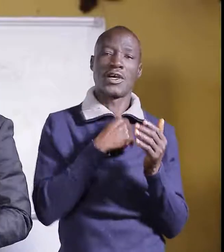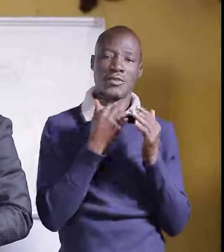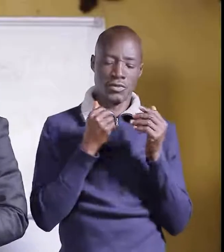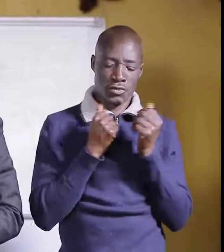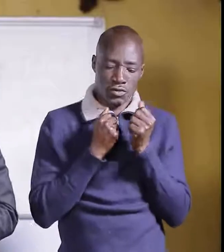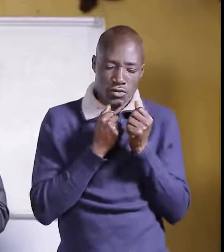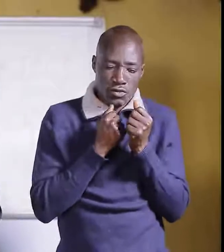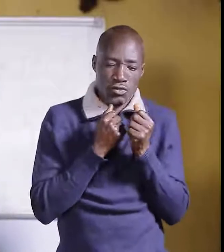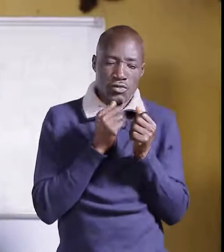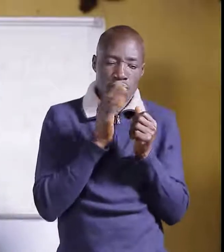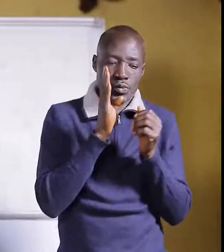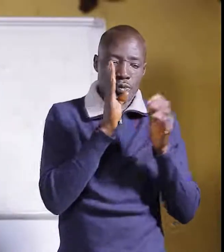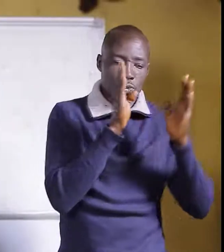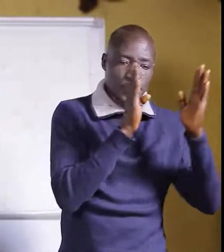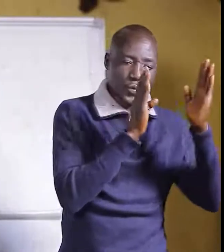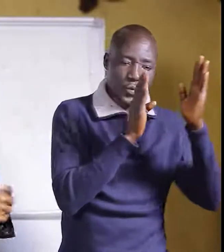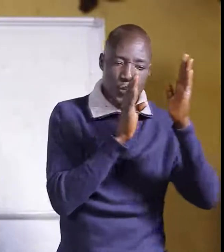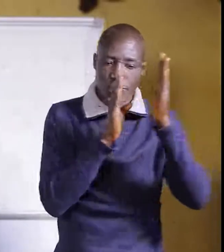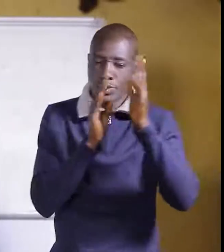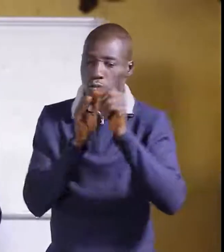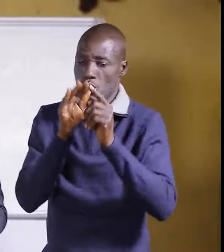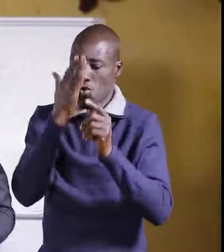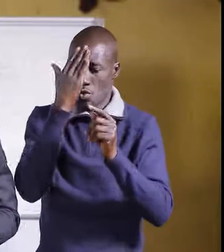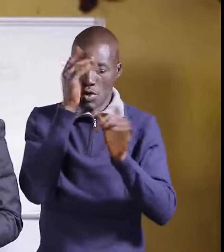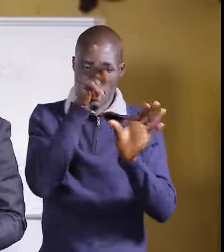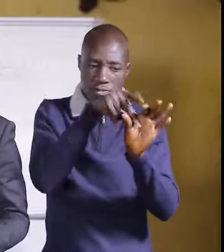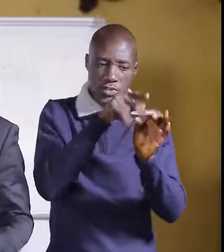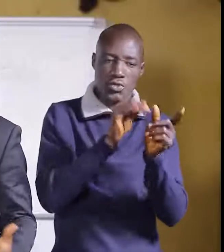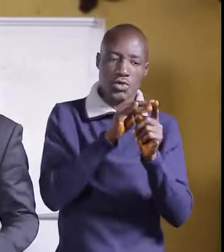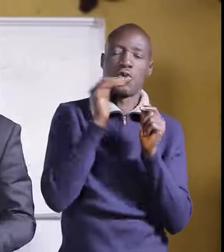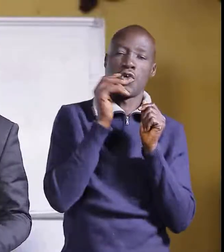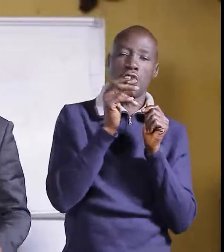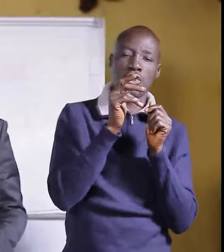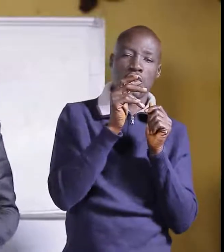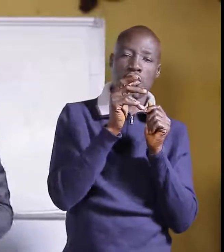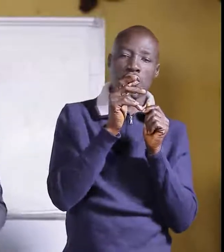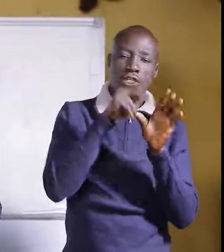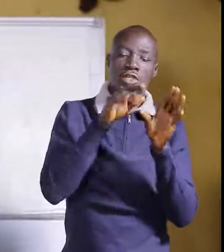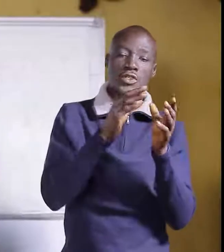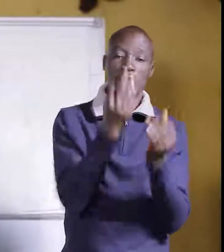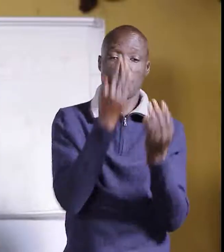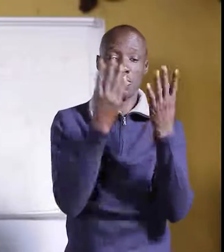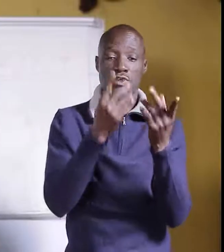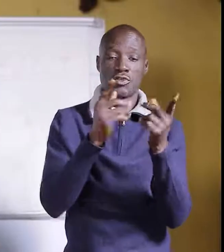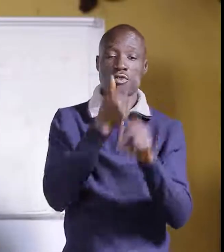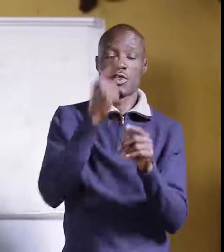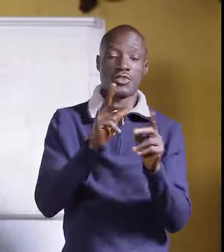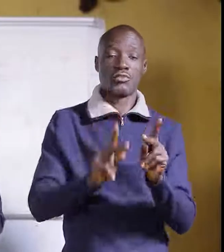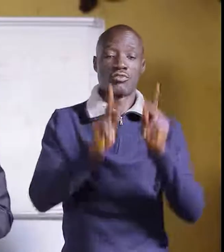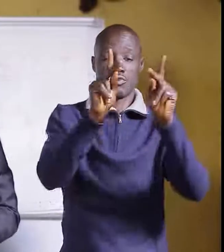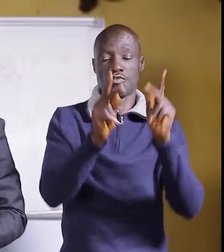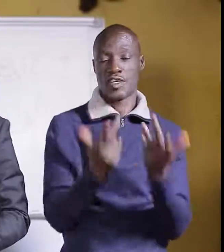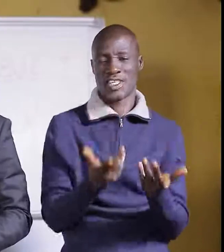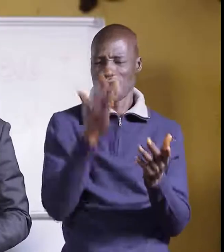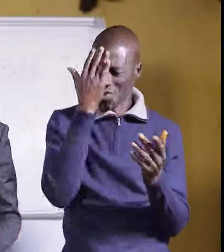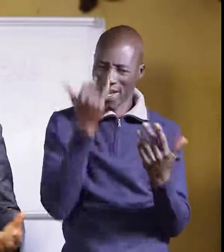cold air, or why petrol or kerosene burn when you put a match or a flame